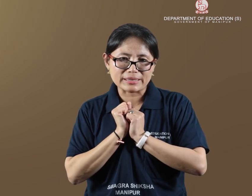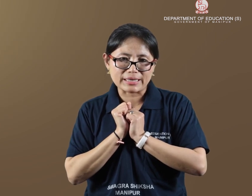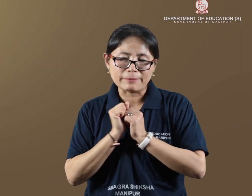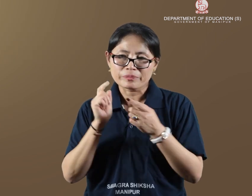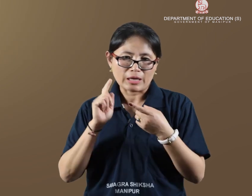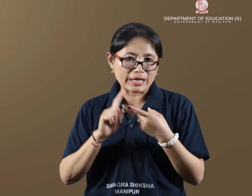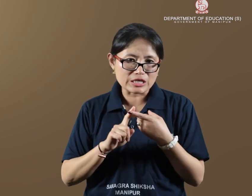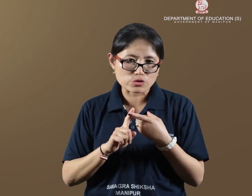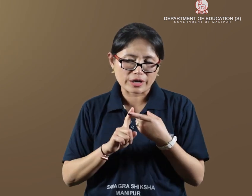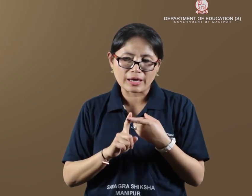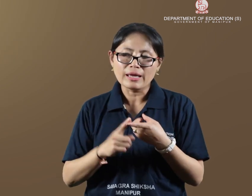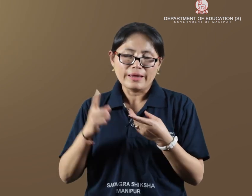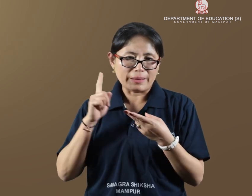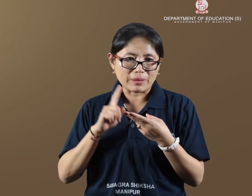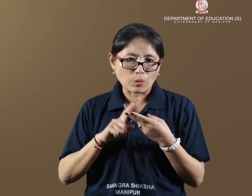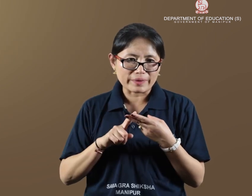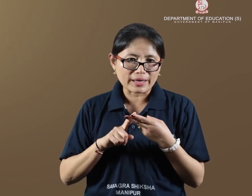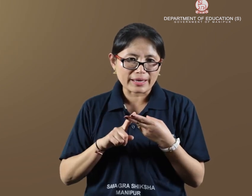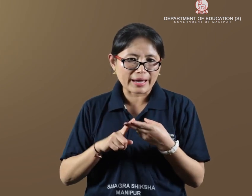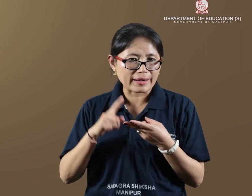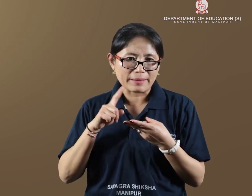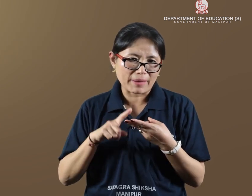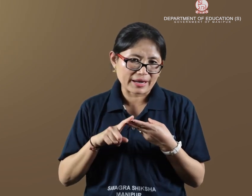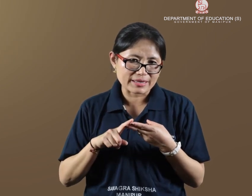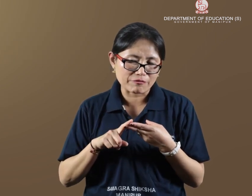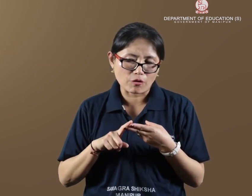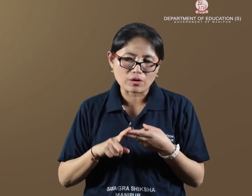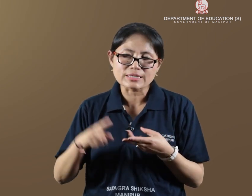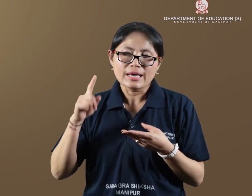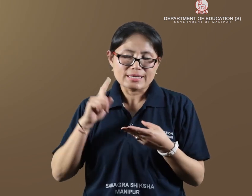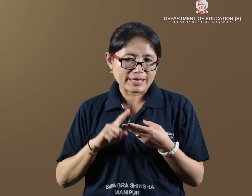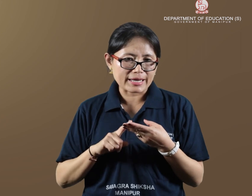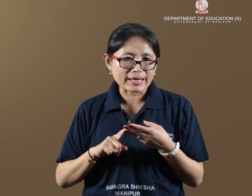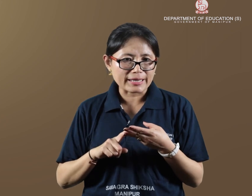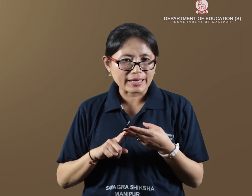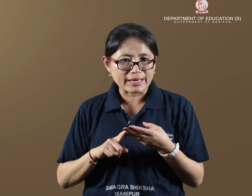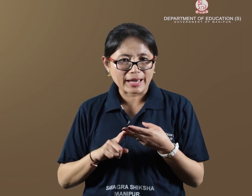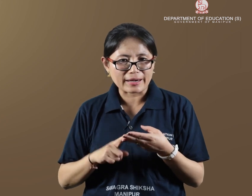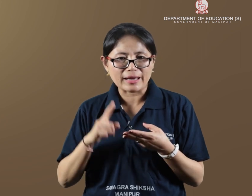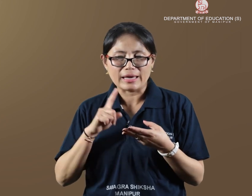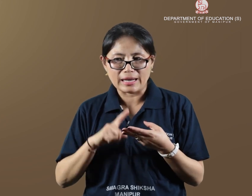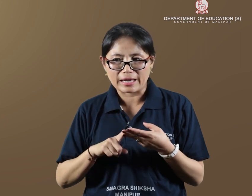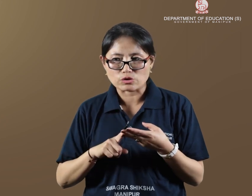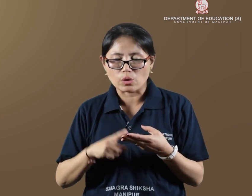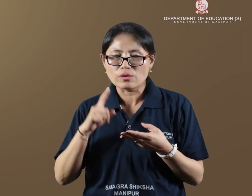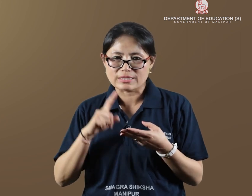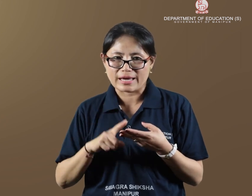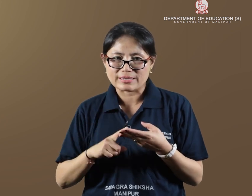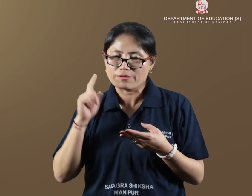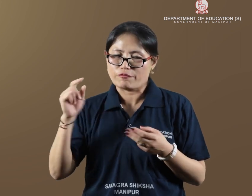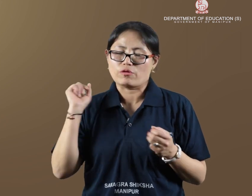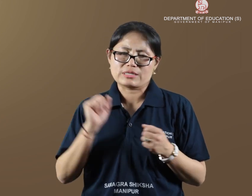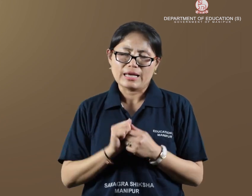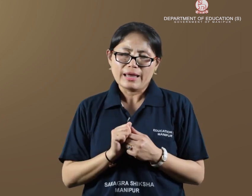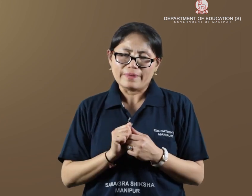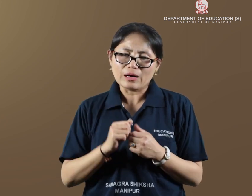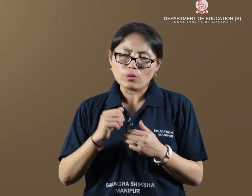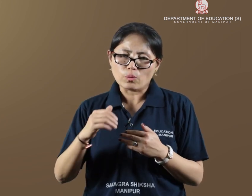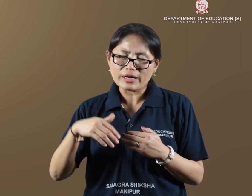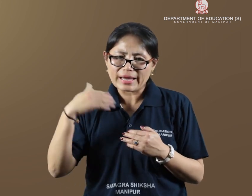the anisure number 1 the kai hai gre magnetic force second kind kai hai gre electrostatic force now what